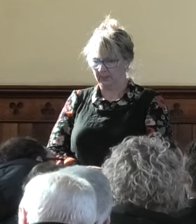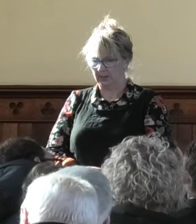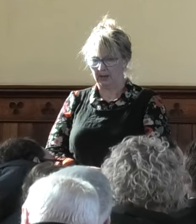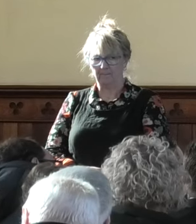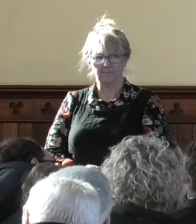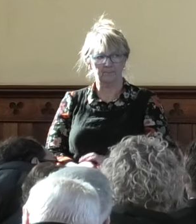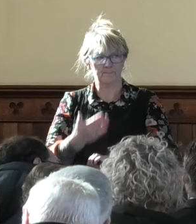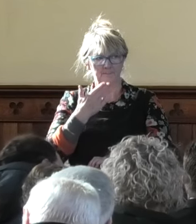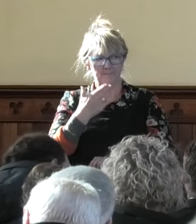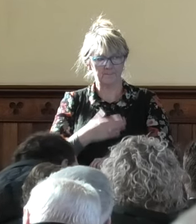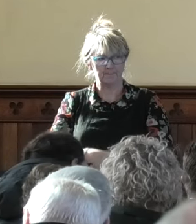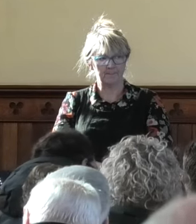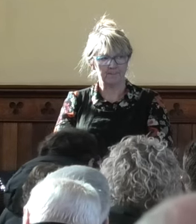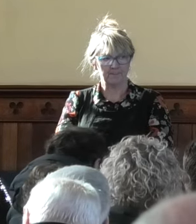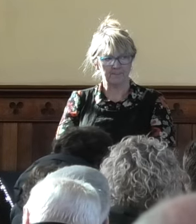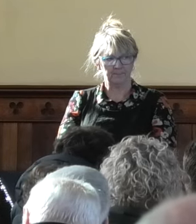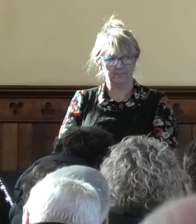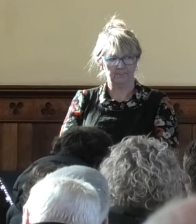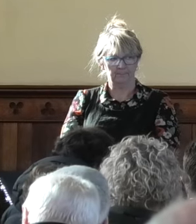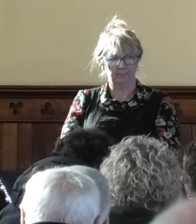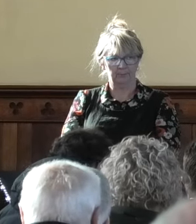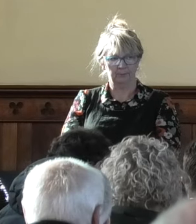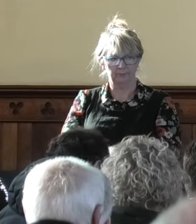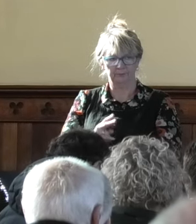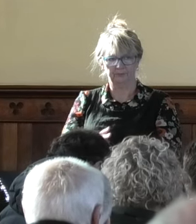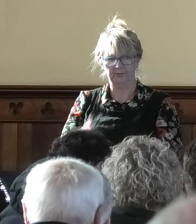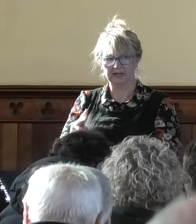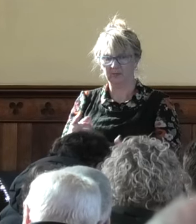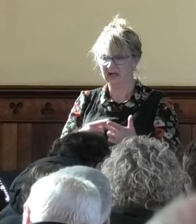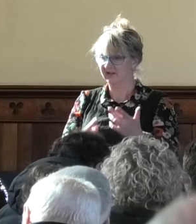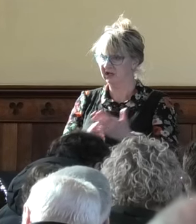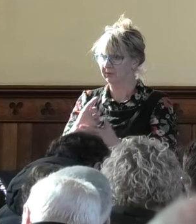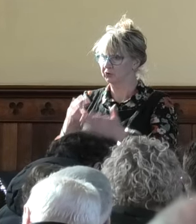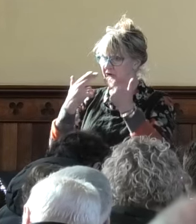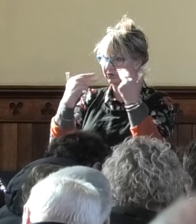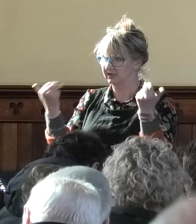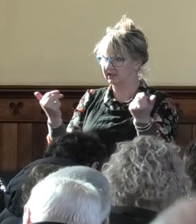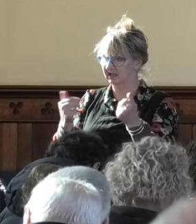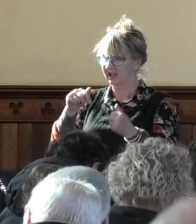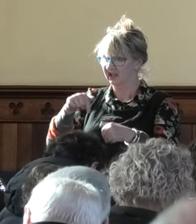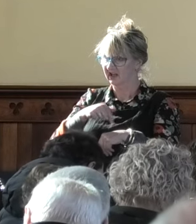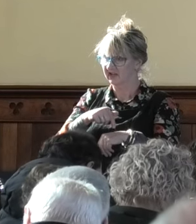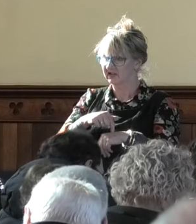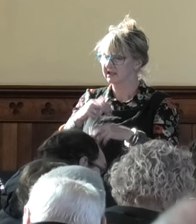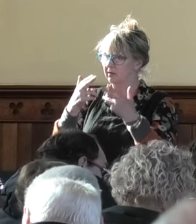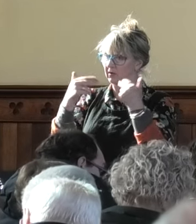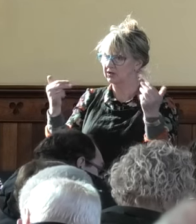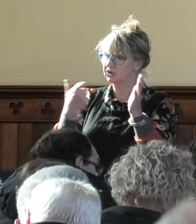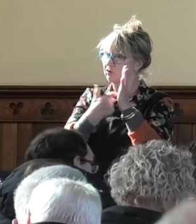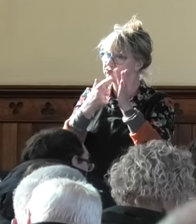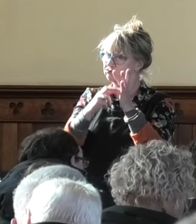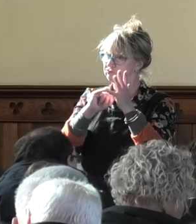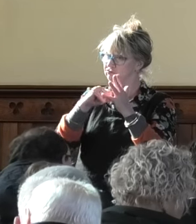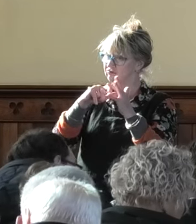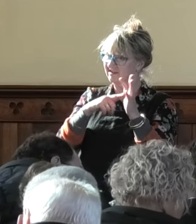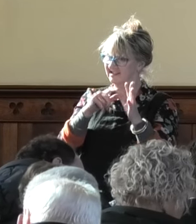Thank you, Jordan. We're going to have another opportunity for you to sing. this time a song that Rinska chose